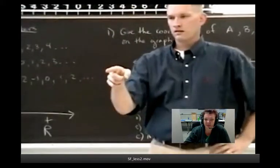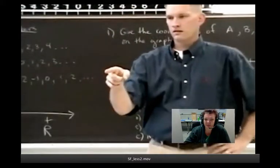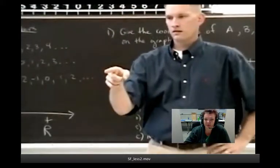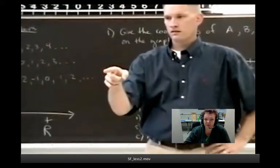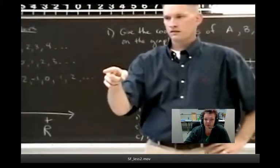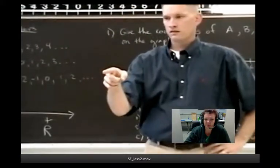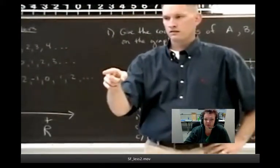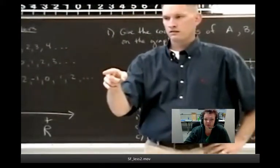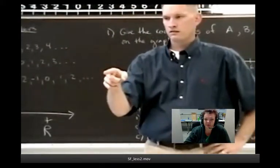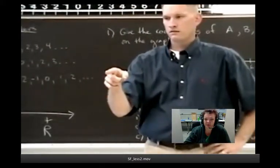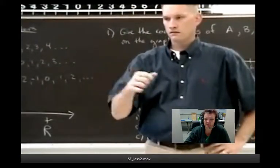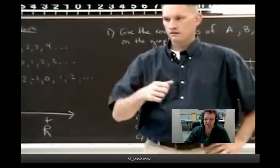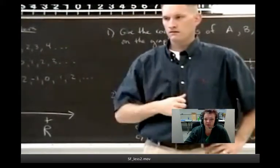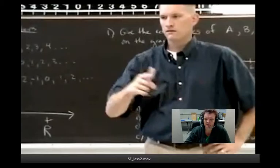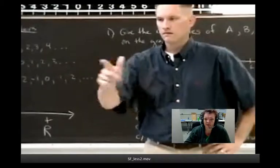example.